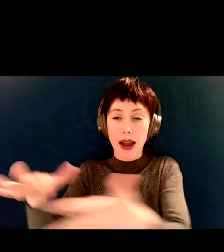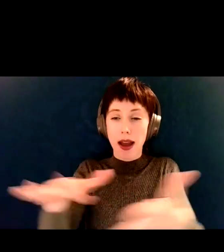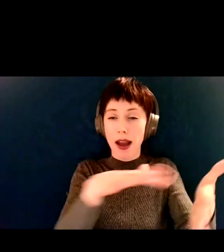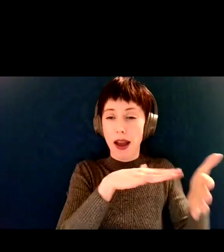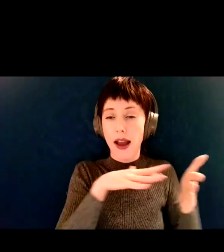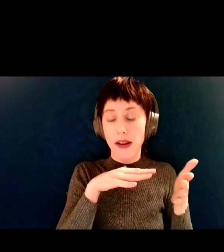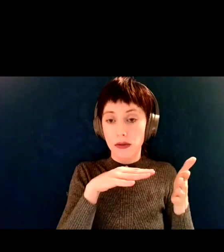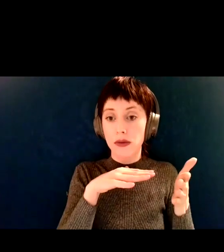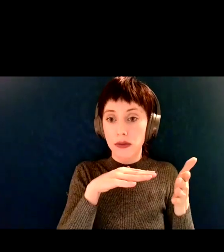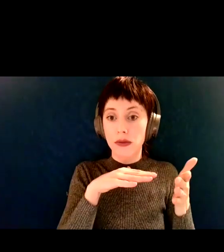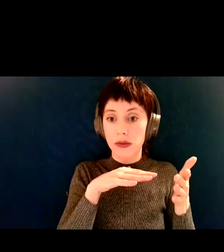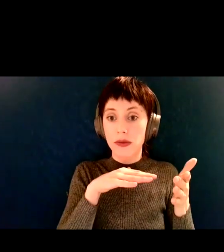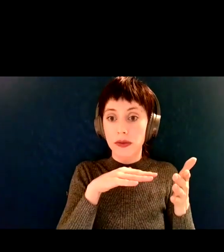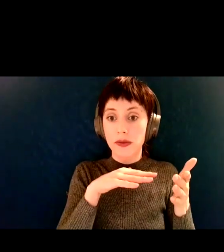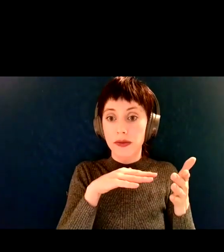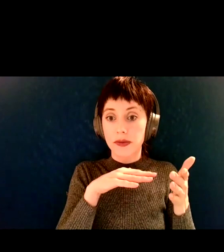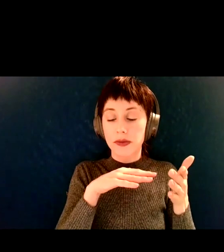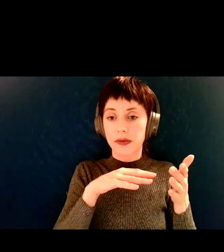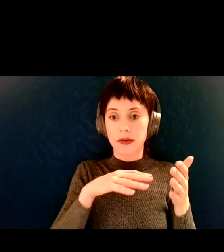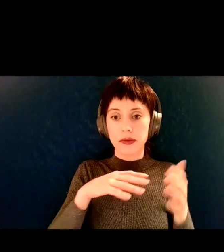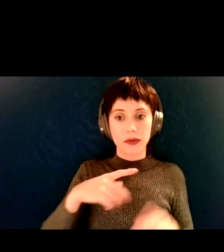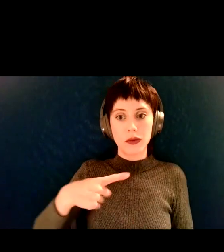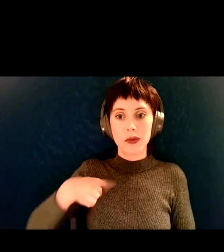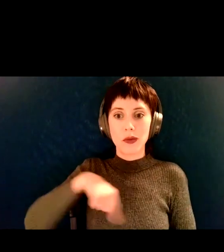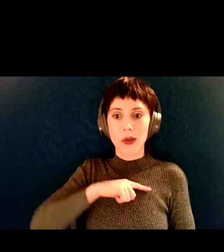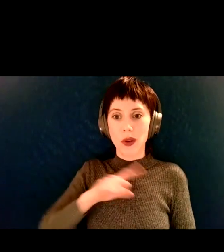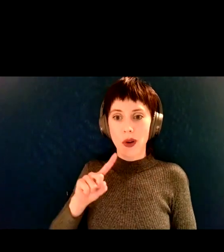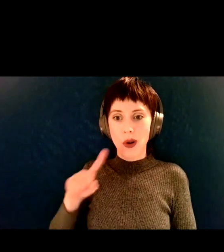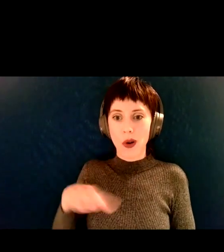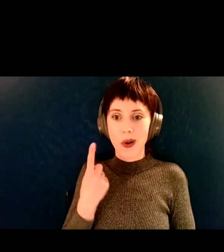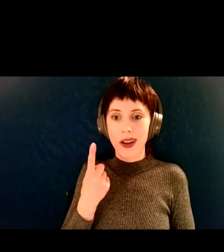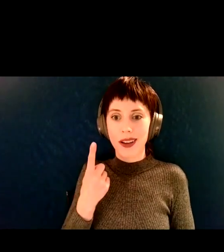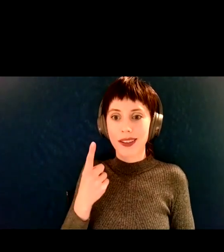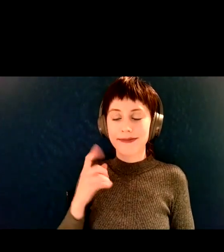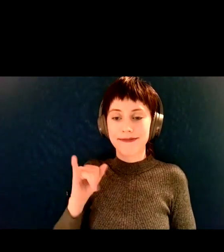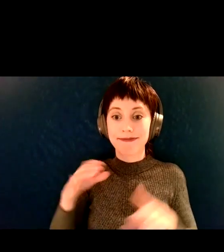population. We're, we're the only minority that folks can join in an instant.